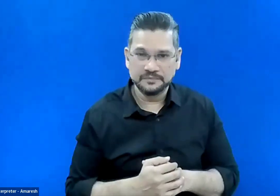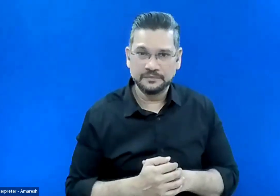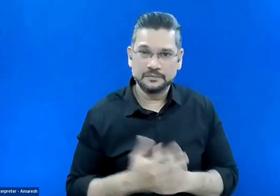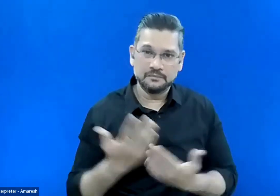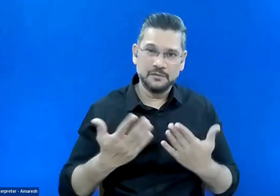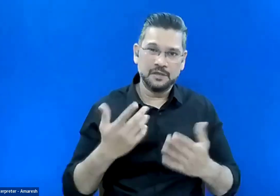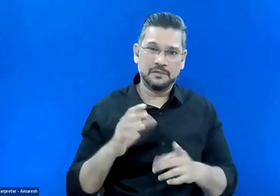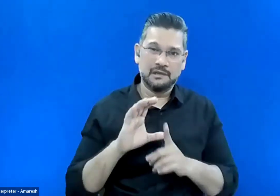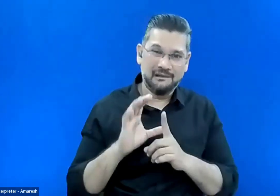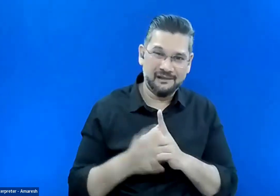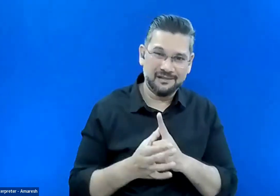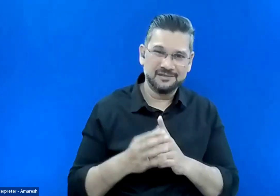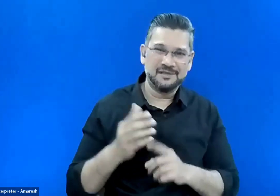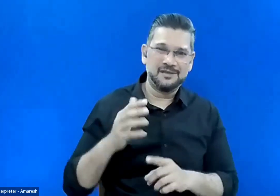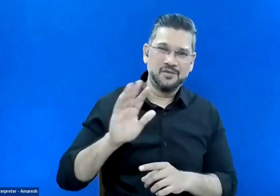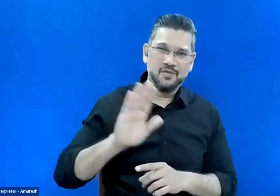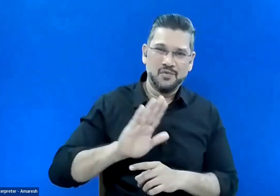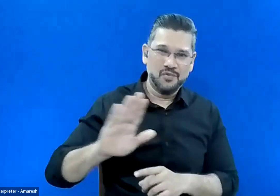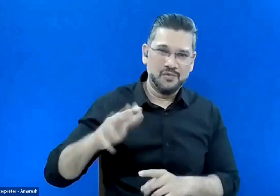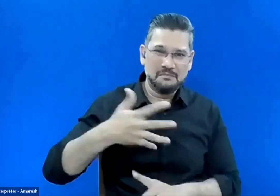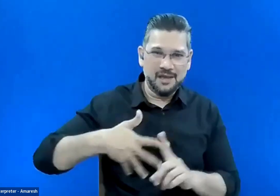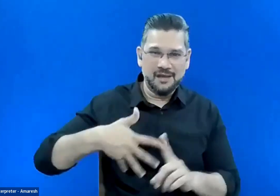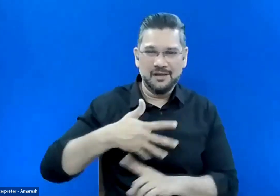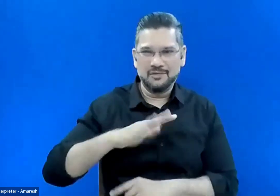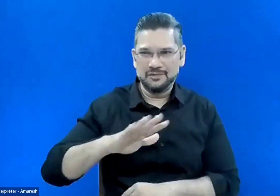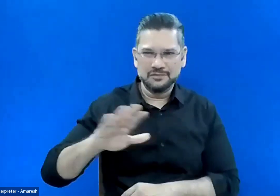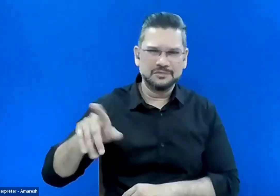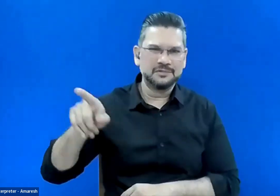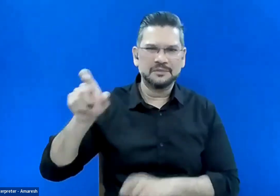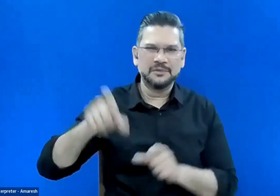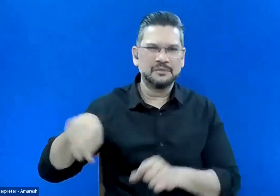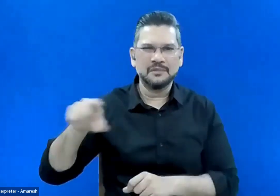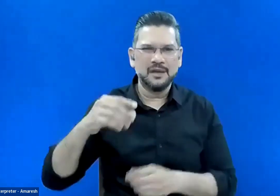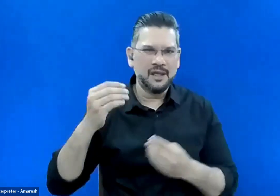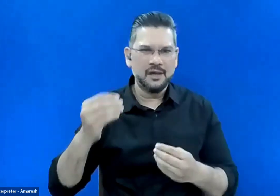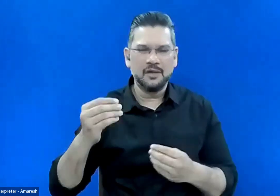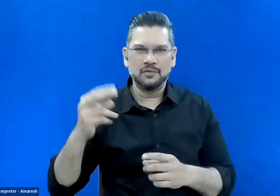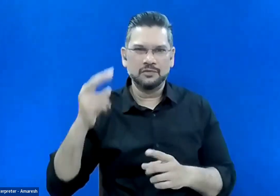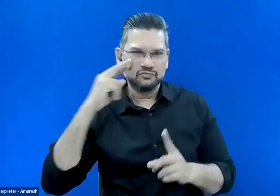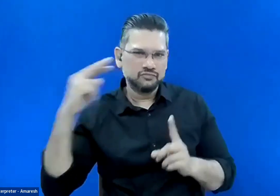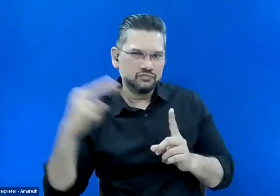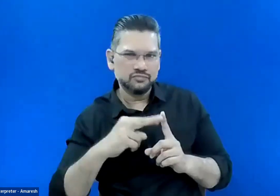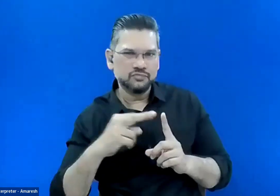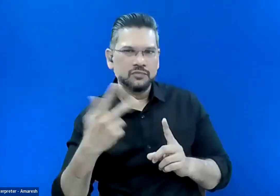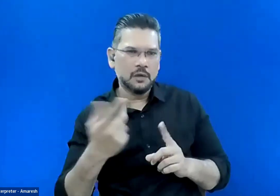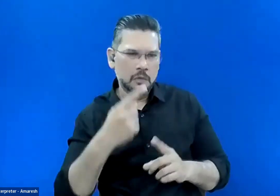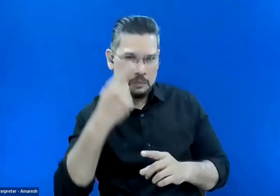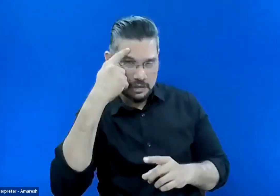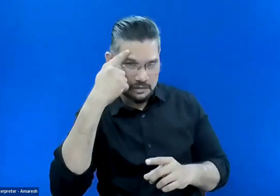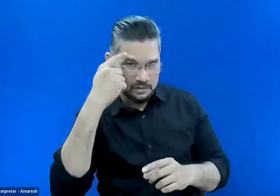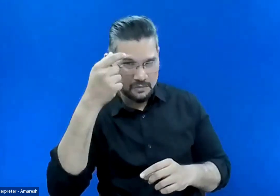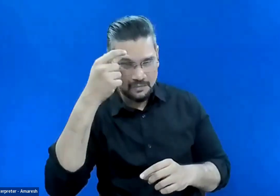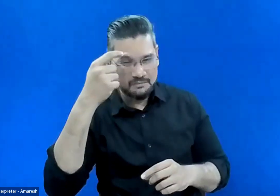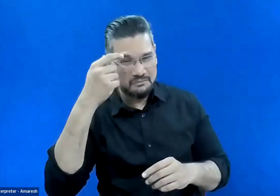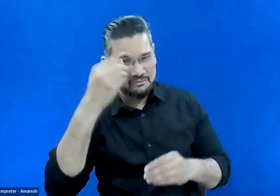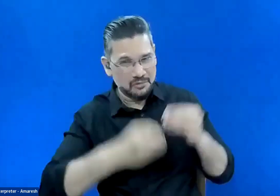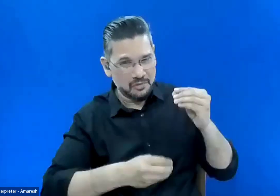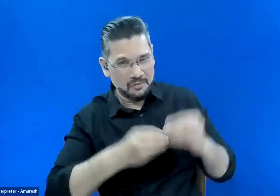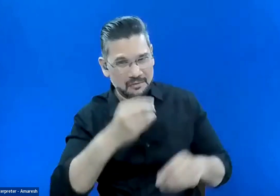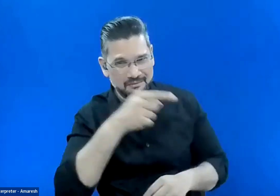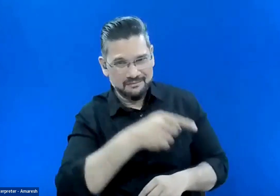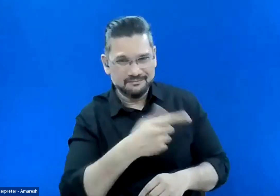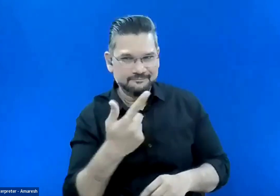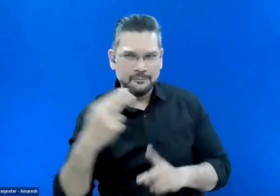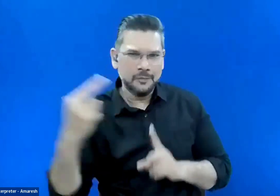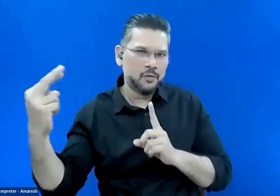greatly affects how people perceive mental illness in our communities. And this actually pushes the parents or